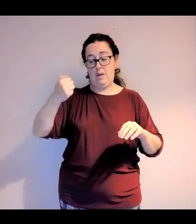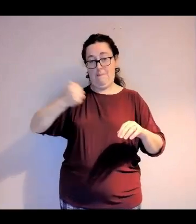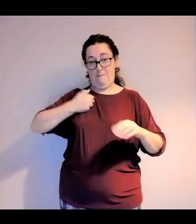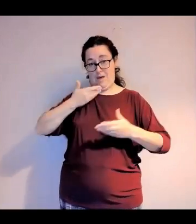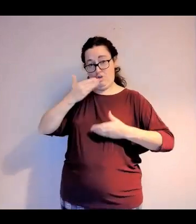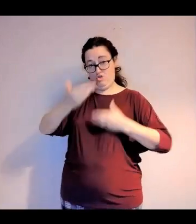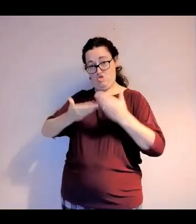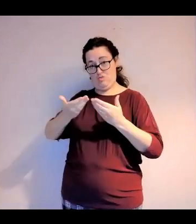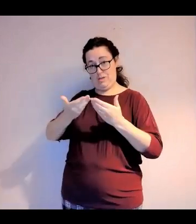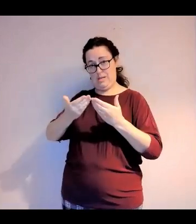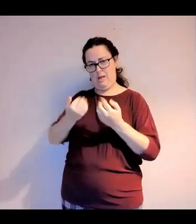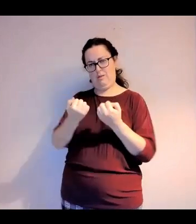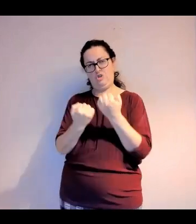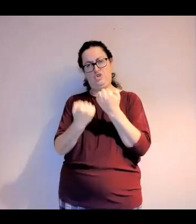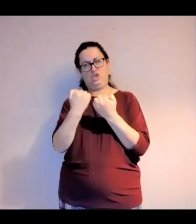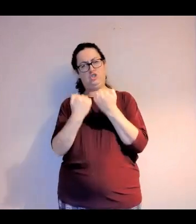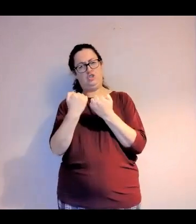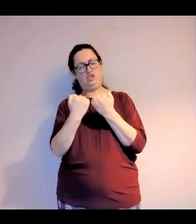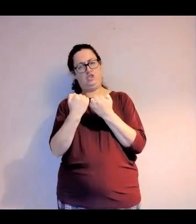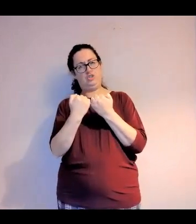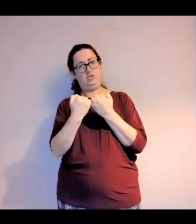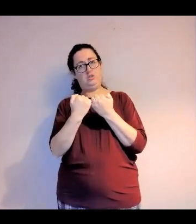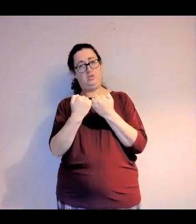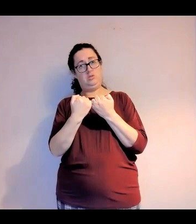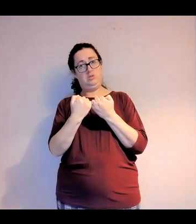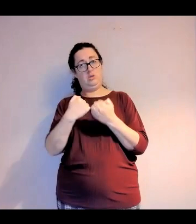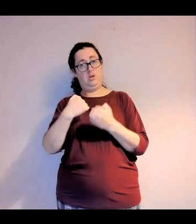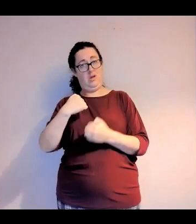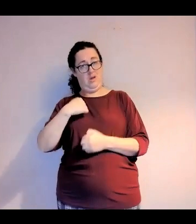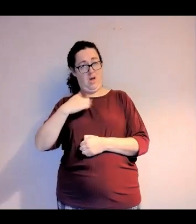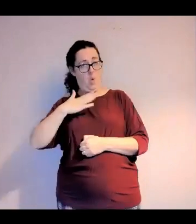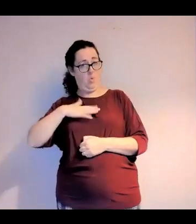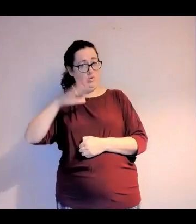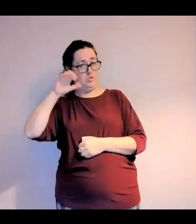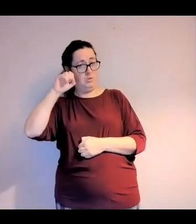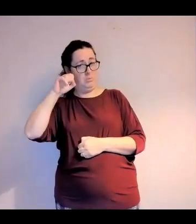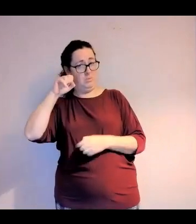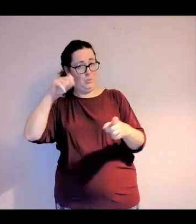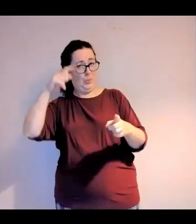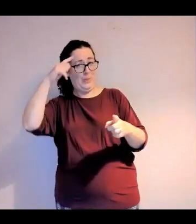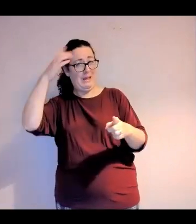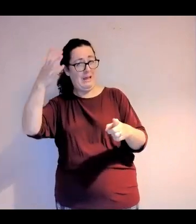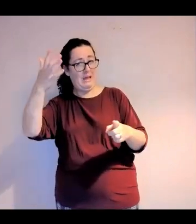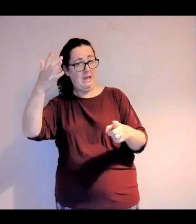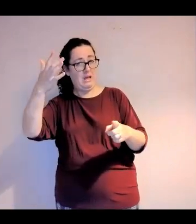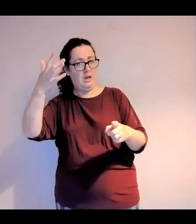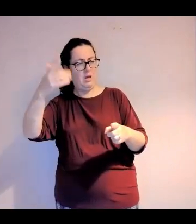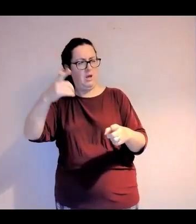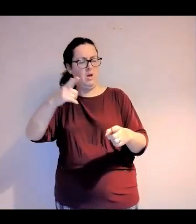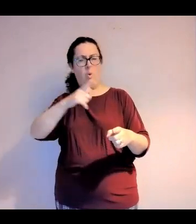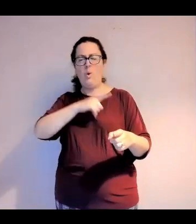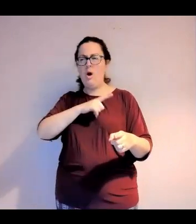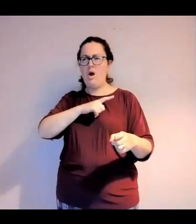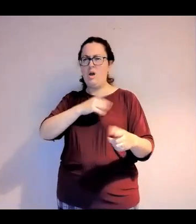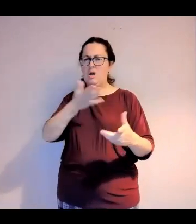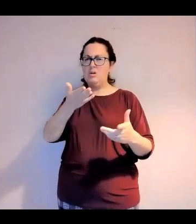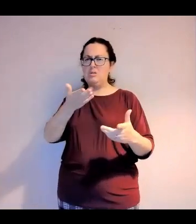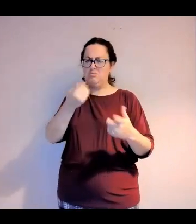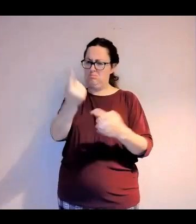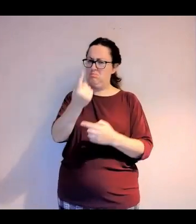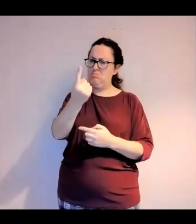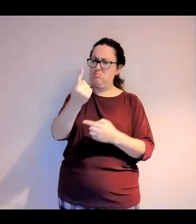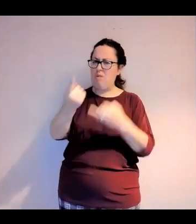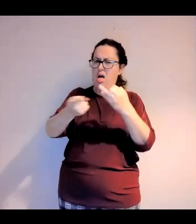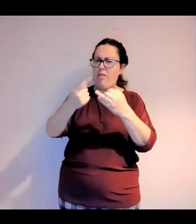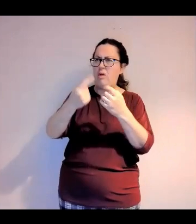then judge. You think I want to be remembered. But why? You've got other things to think on. Your own